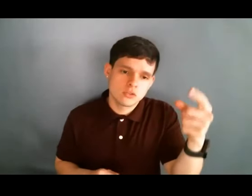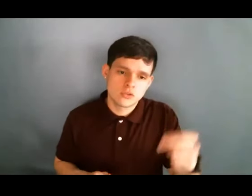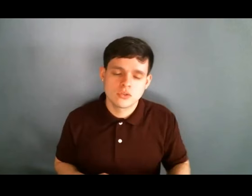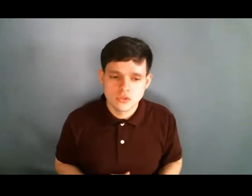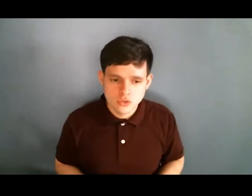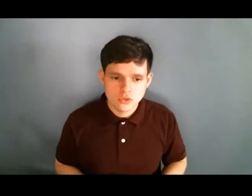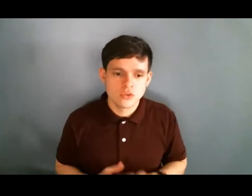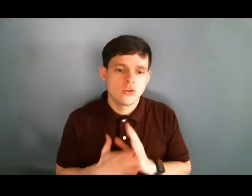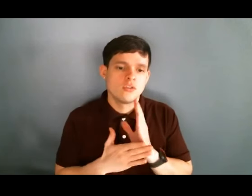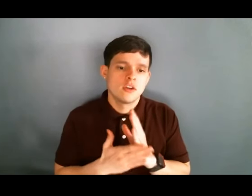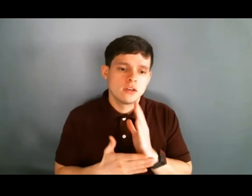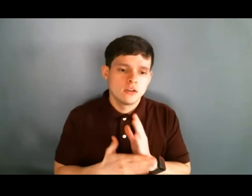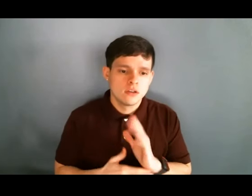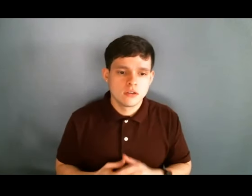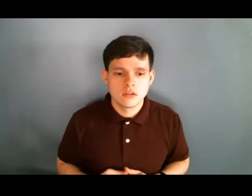All right.